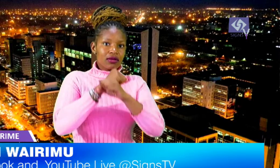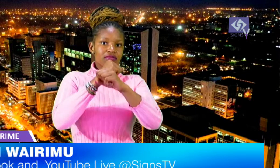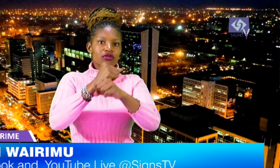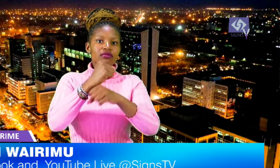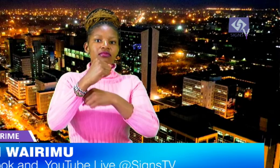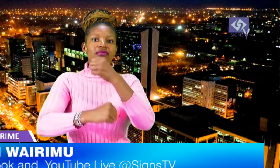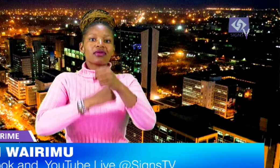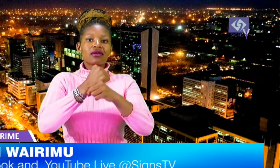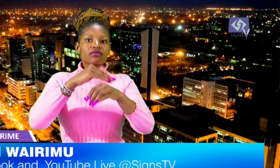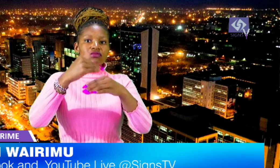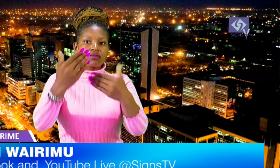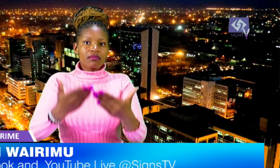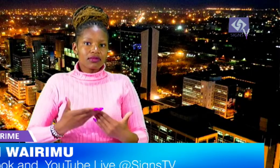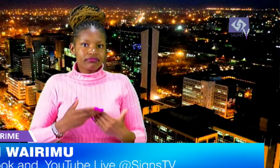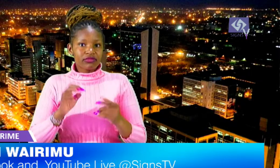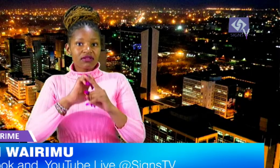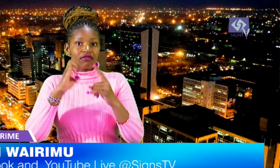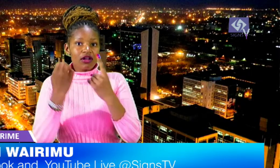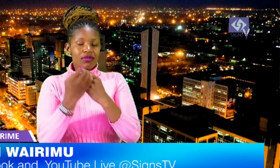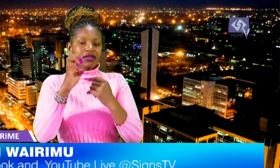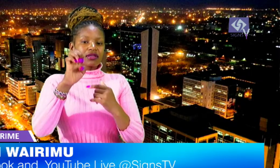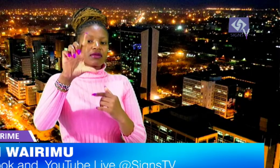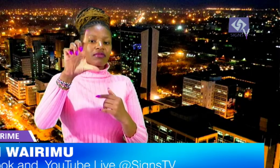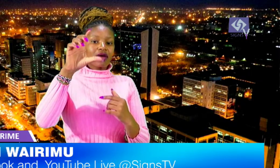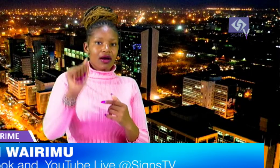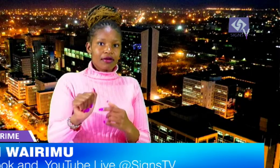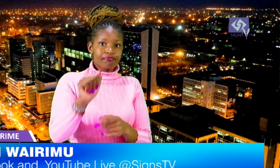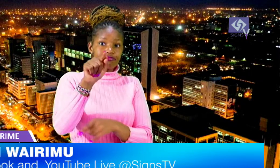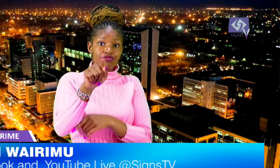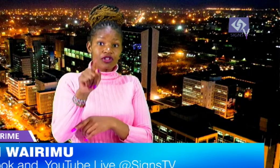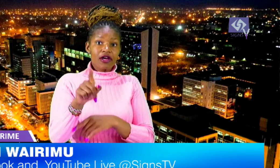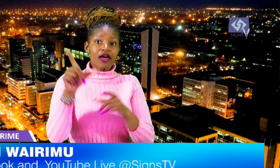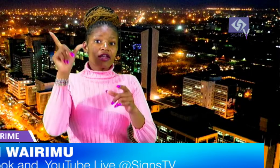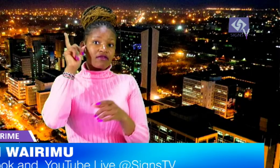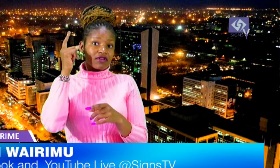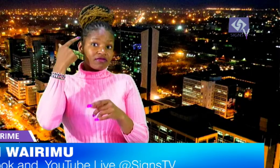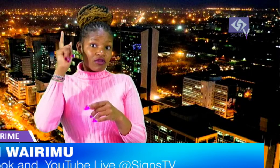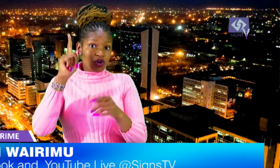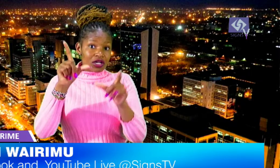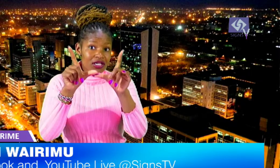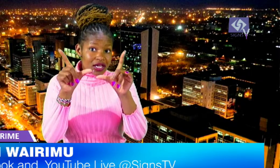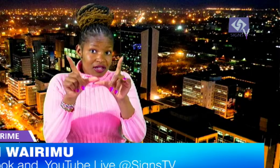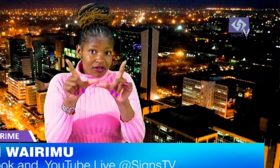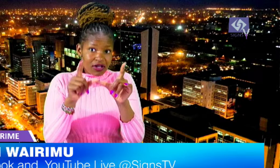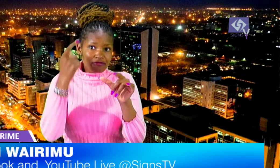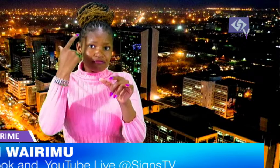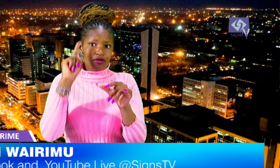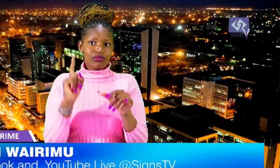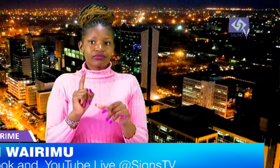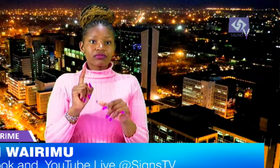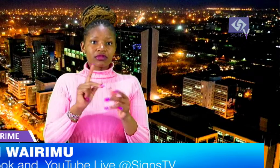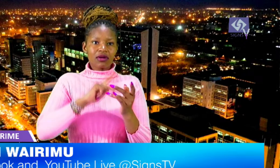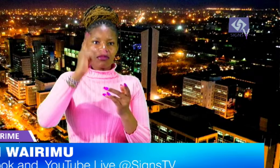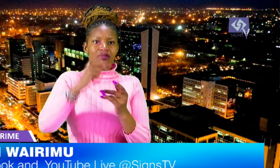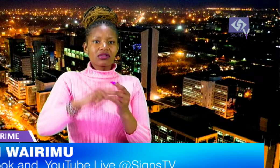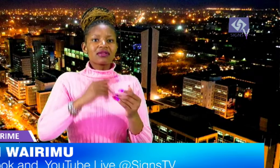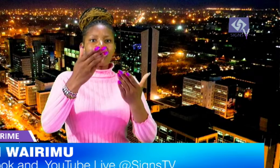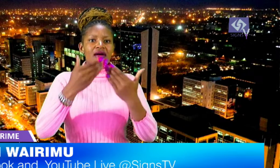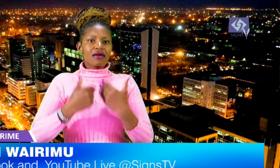Mugo highlighted that a decision made in February the previous year to issue an environmental impact assessment license